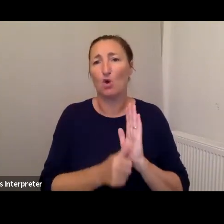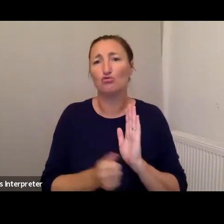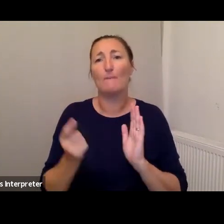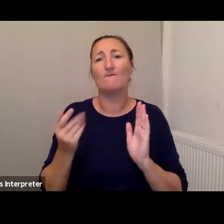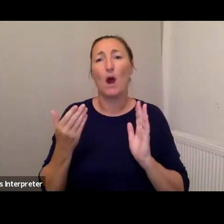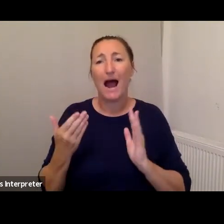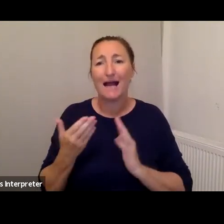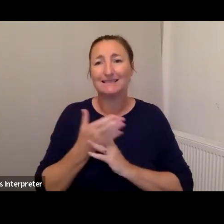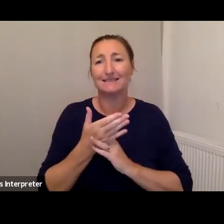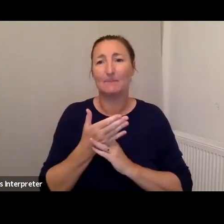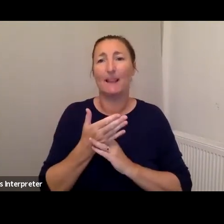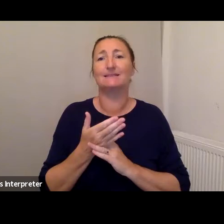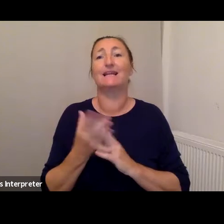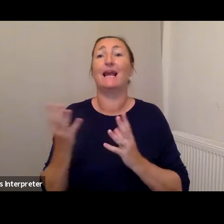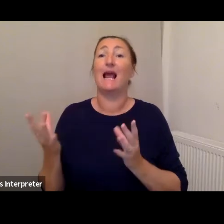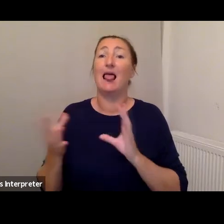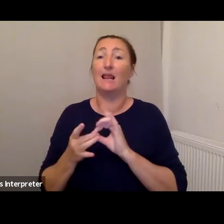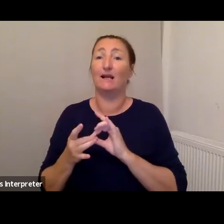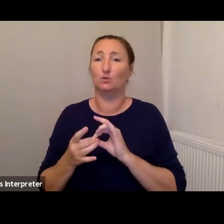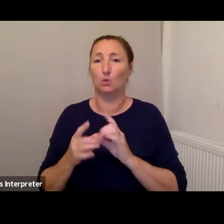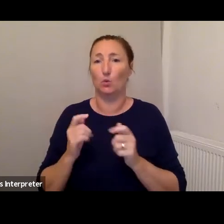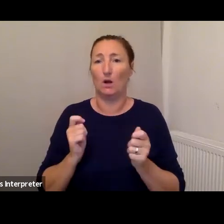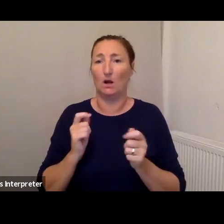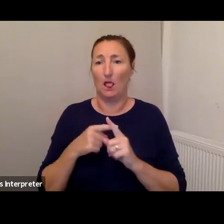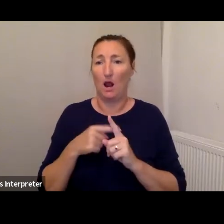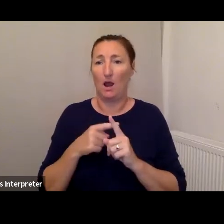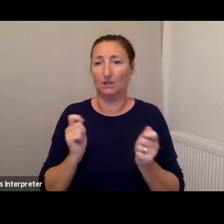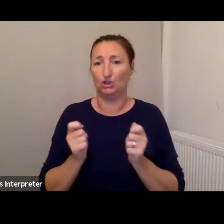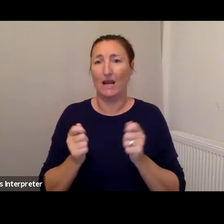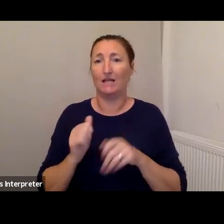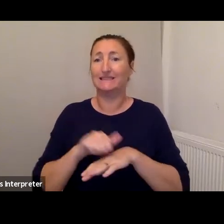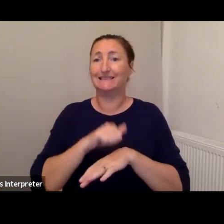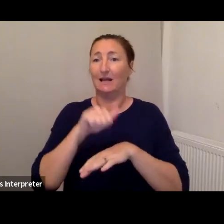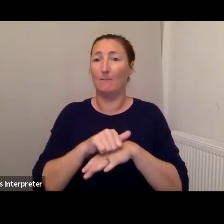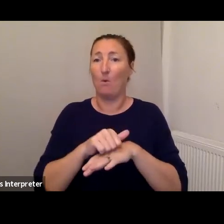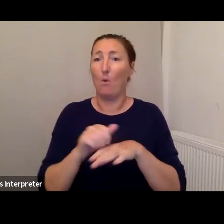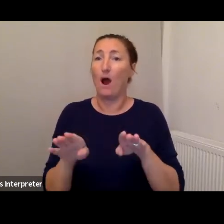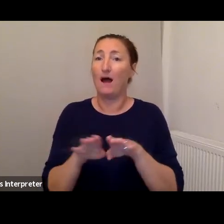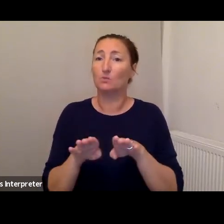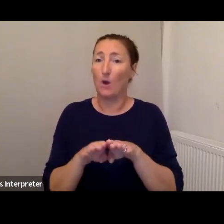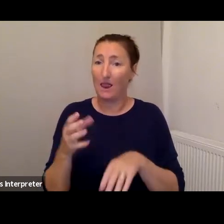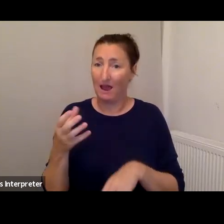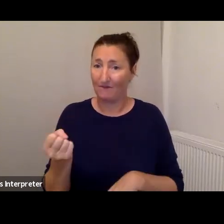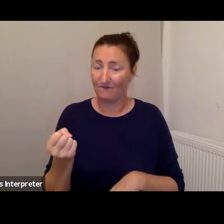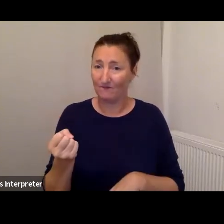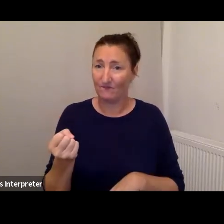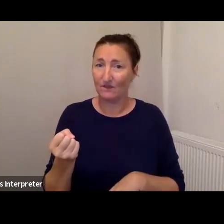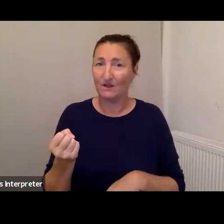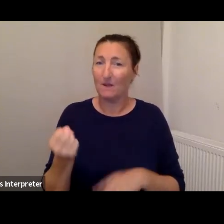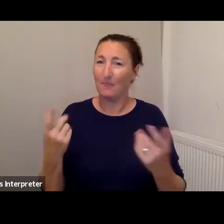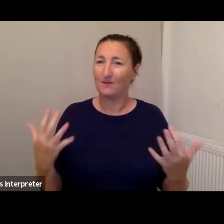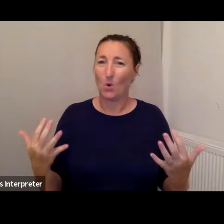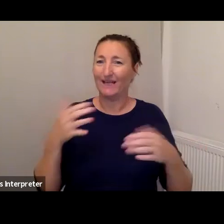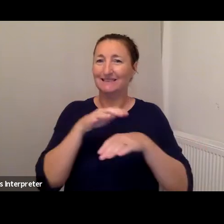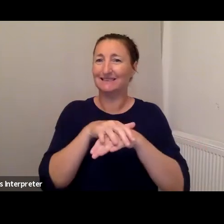a program on climate change, so does Singapore. But these are in silos, they never intersect. And that is